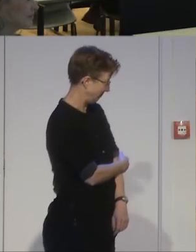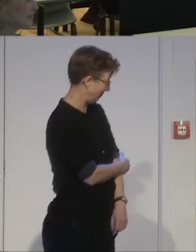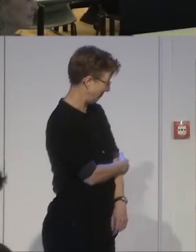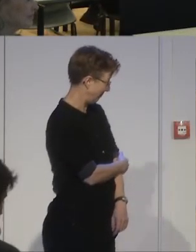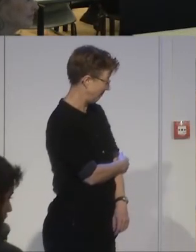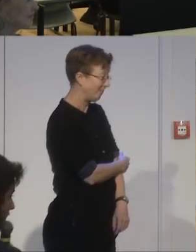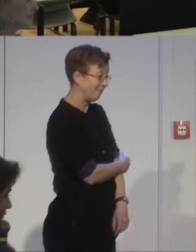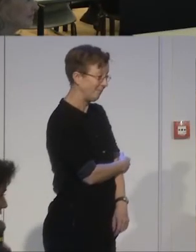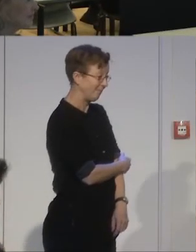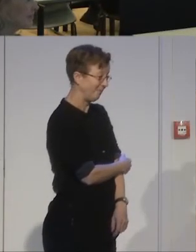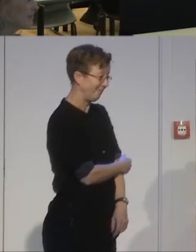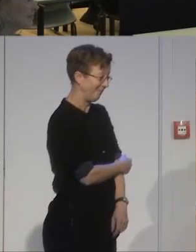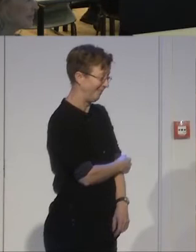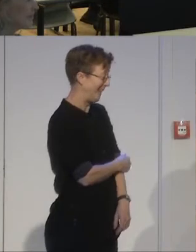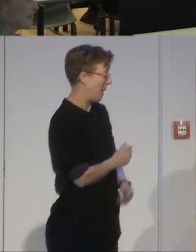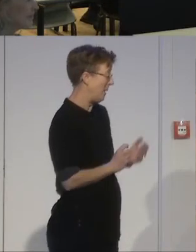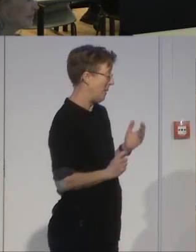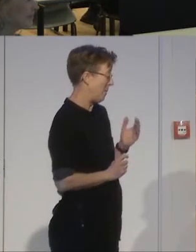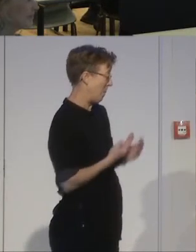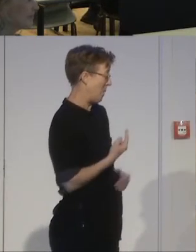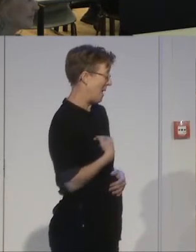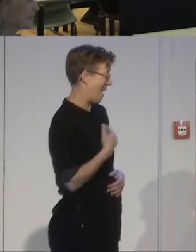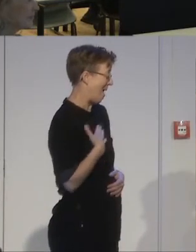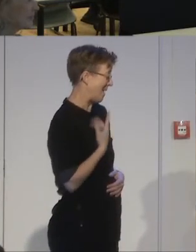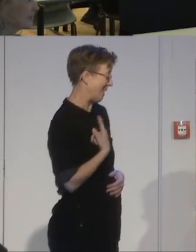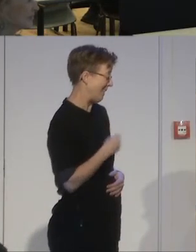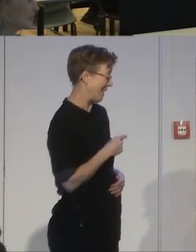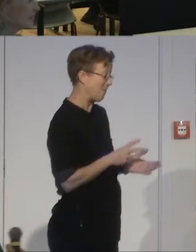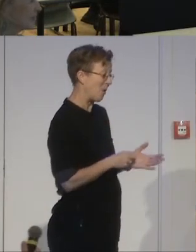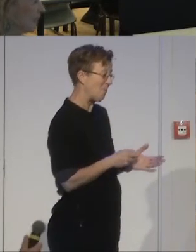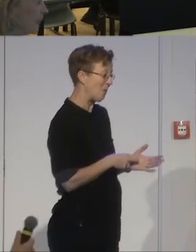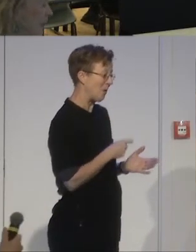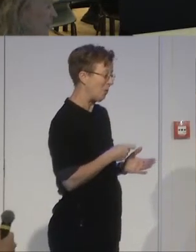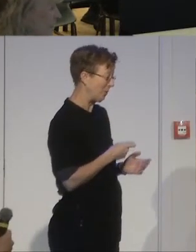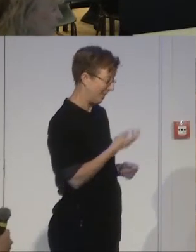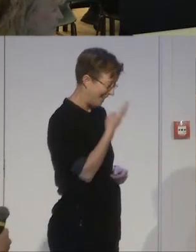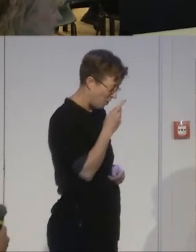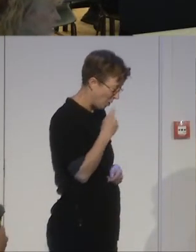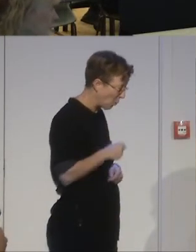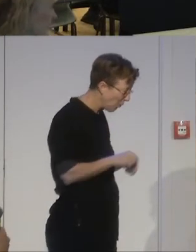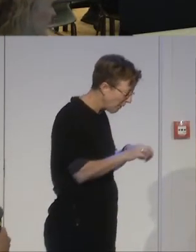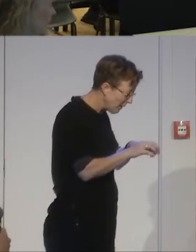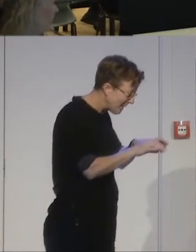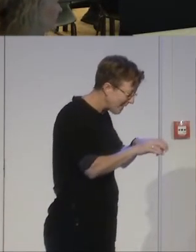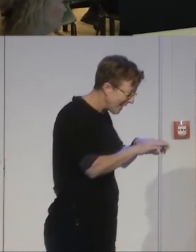I may have another question, but it looks like somebody's writing.